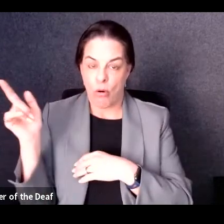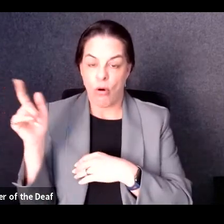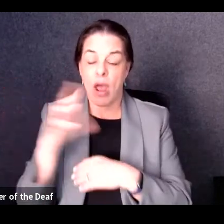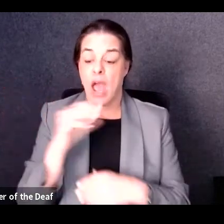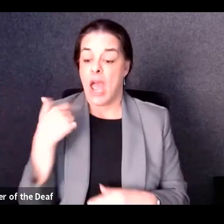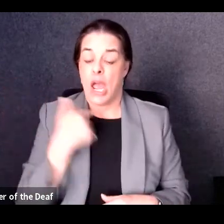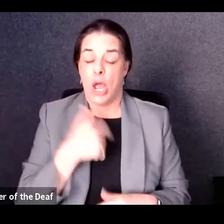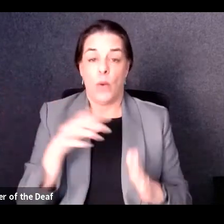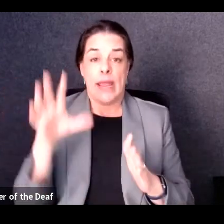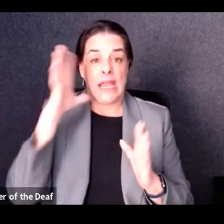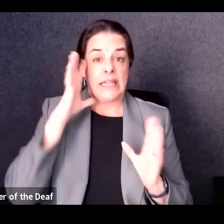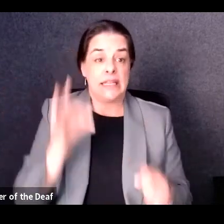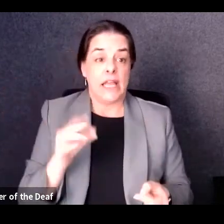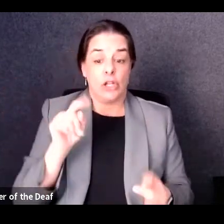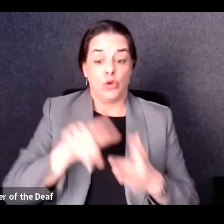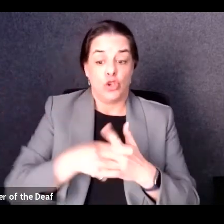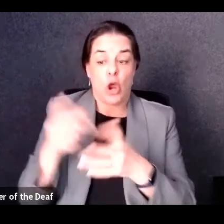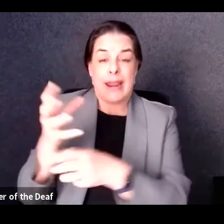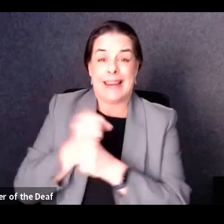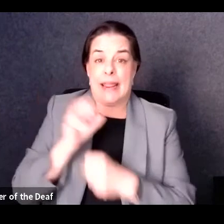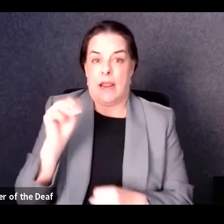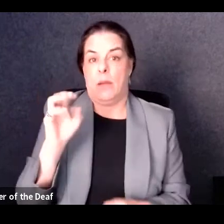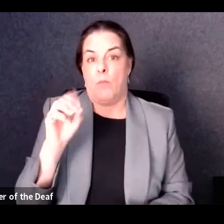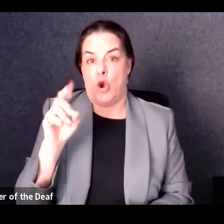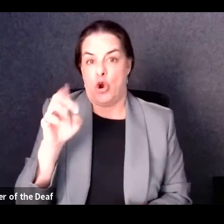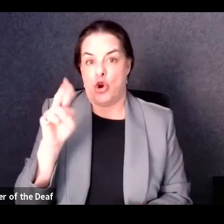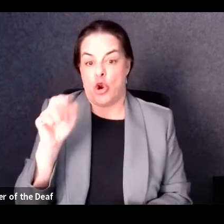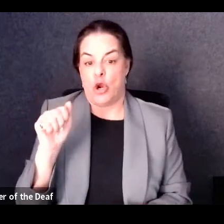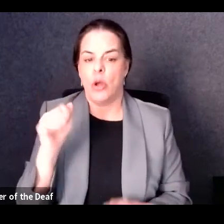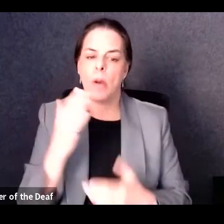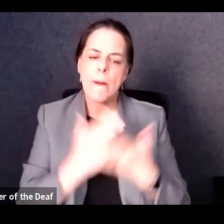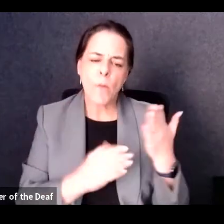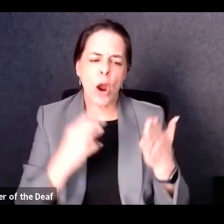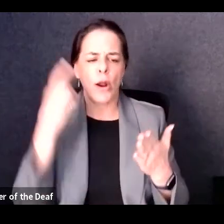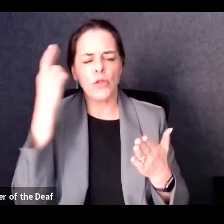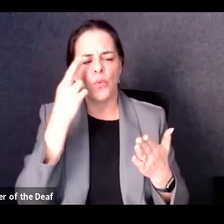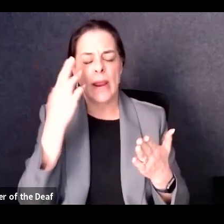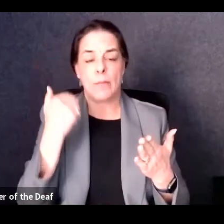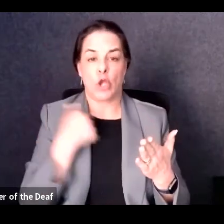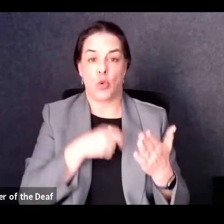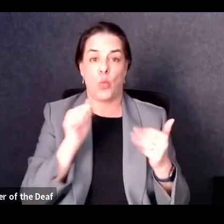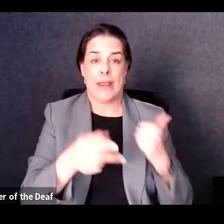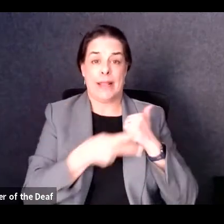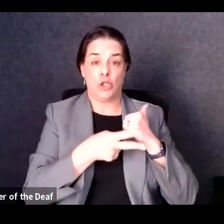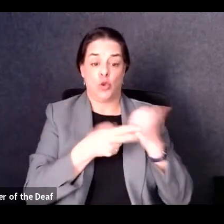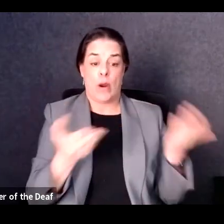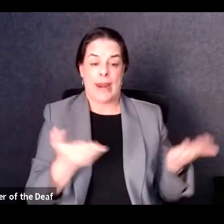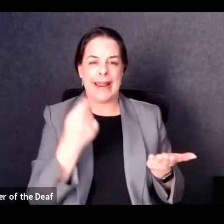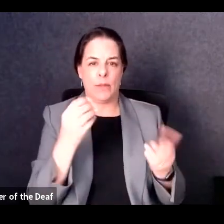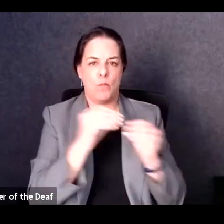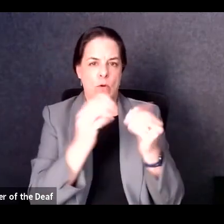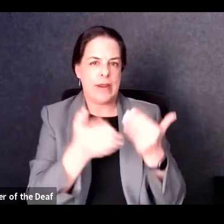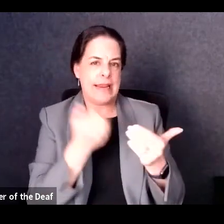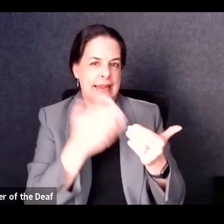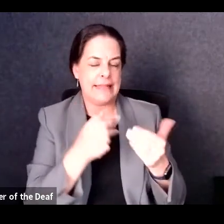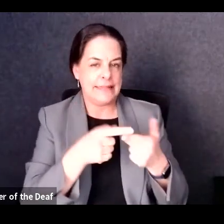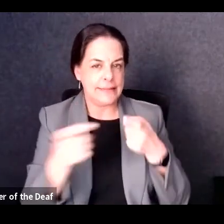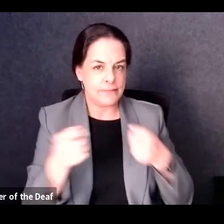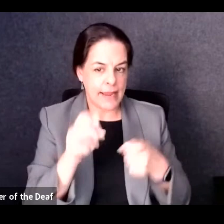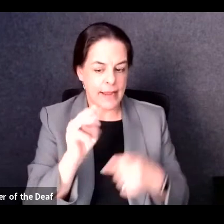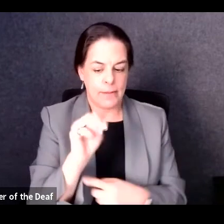we chose to start receiving Moderna in part because we can store it here. It's a little easier for us to